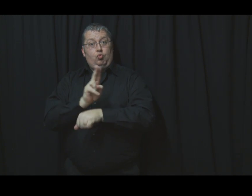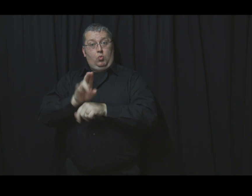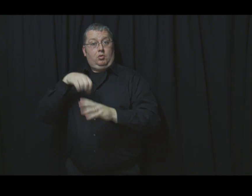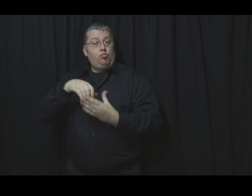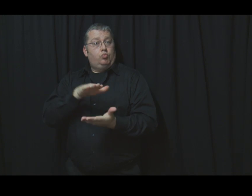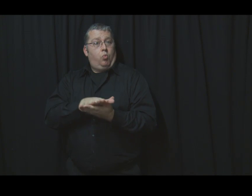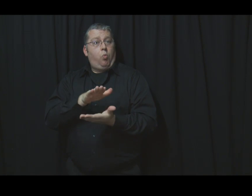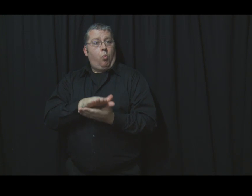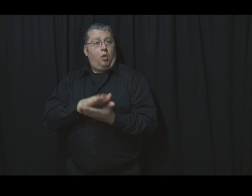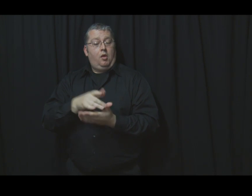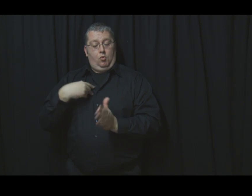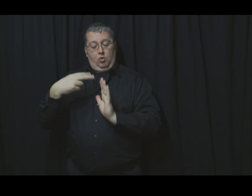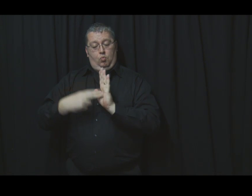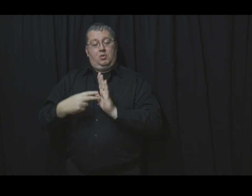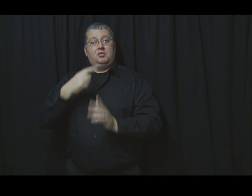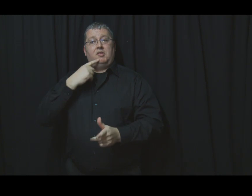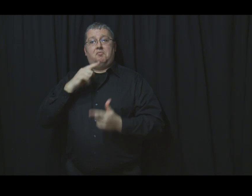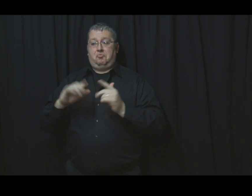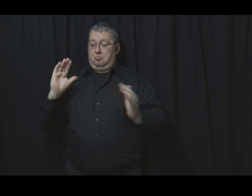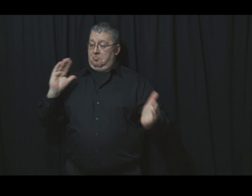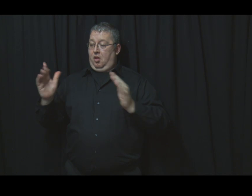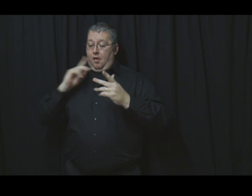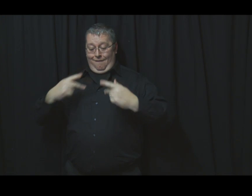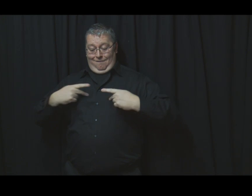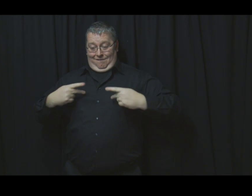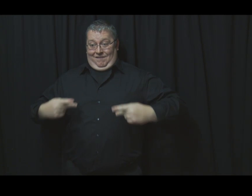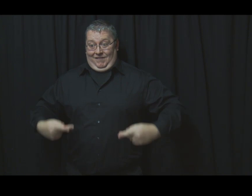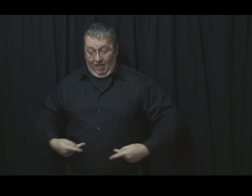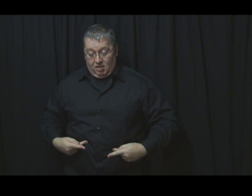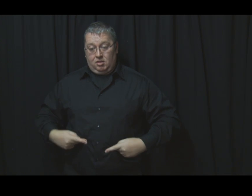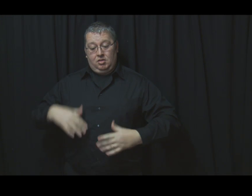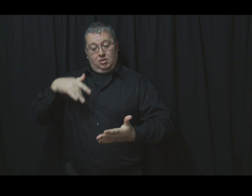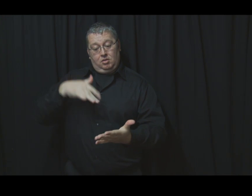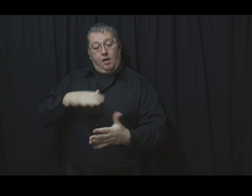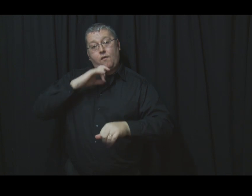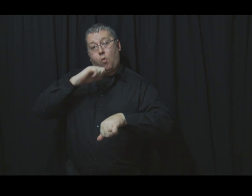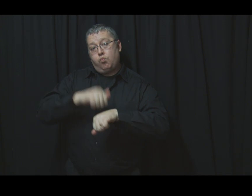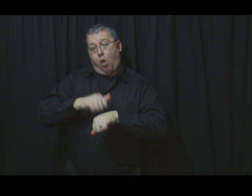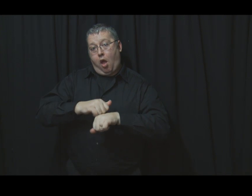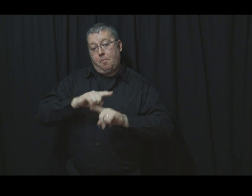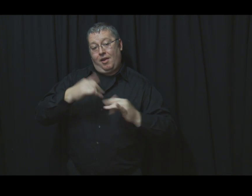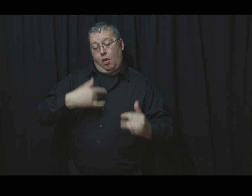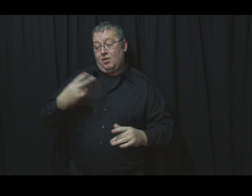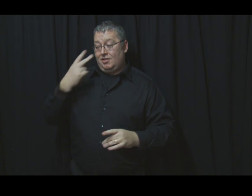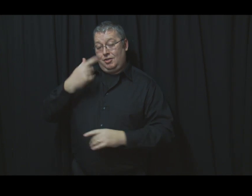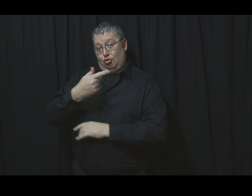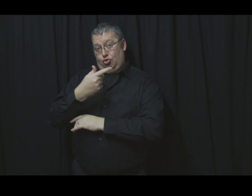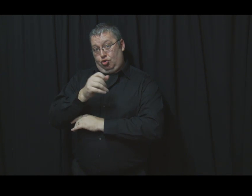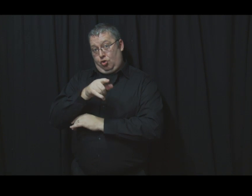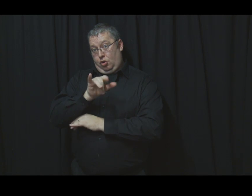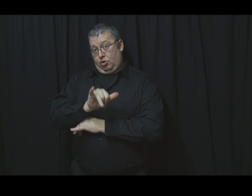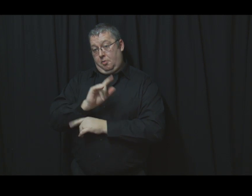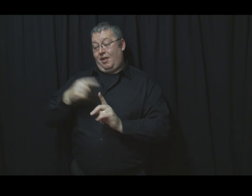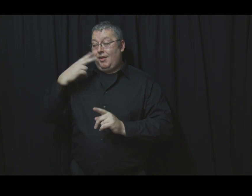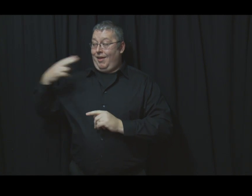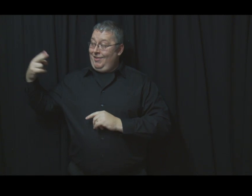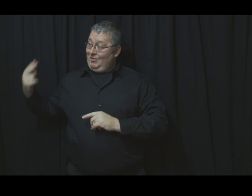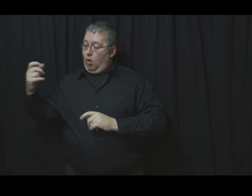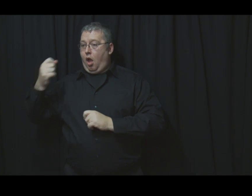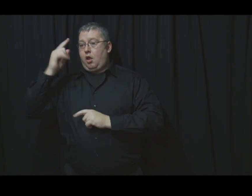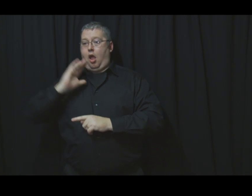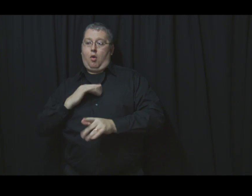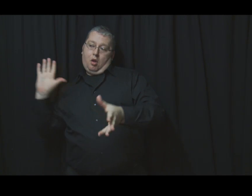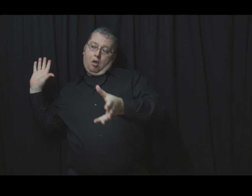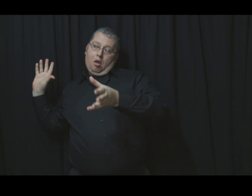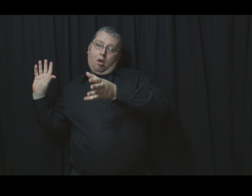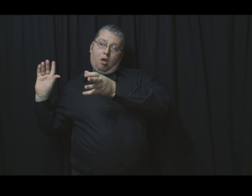and we read this. In contrast to physical geology, the aim of historical geology is to understand Earth's long history. And then they make